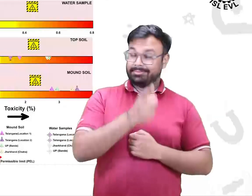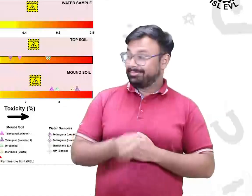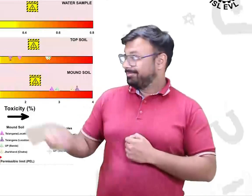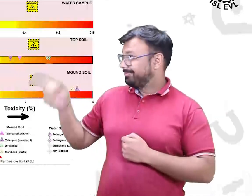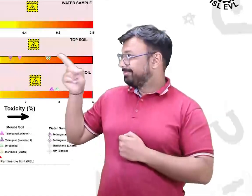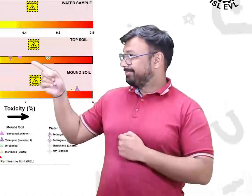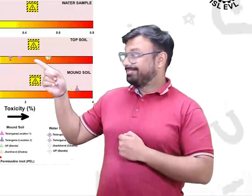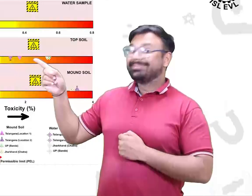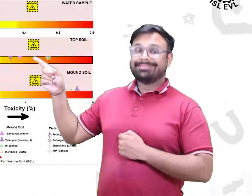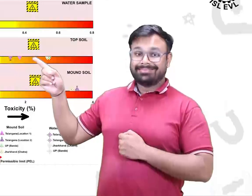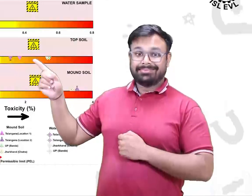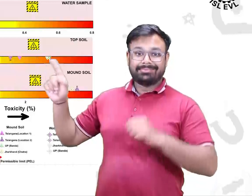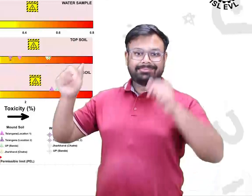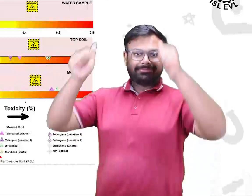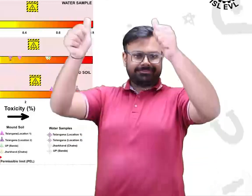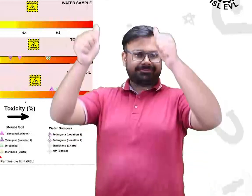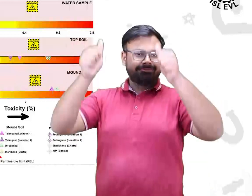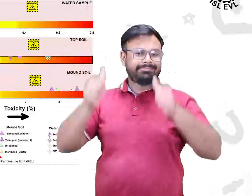permissible limit.